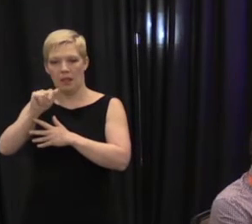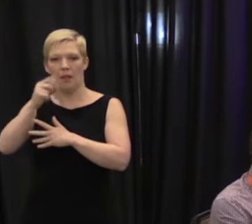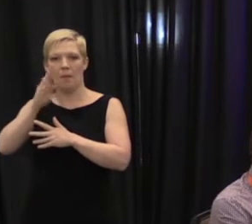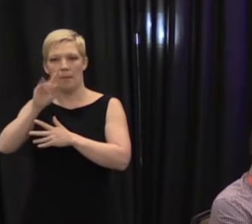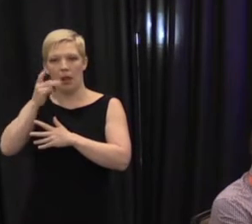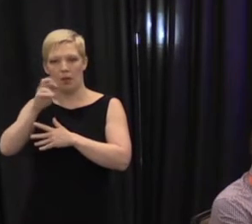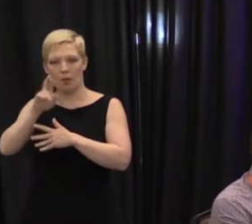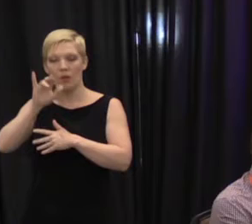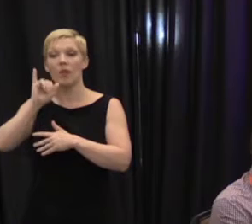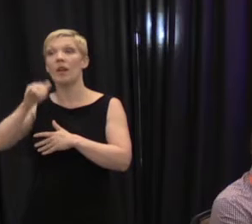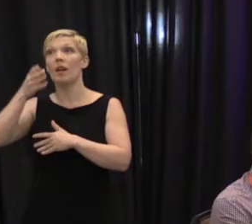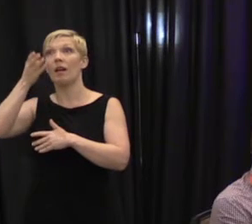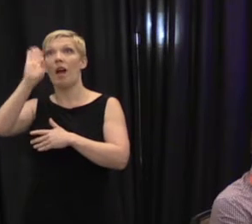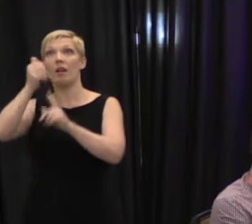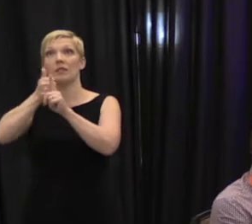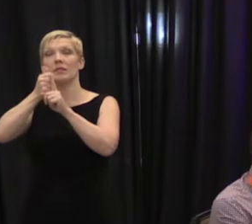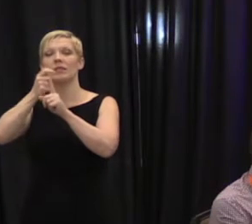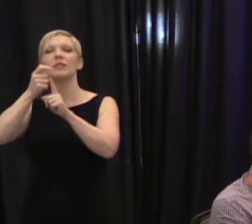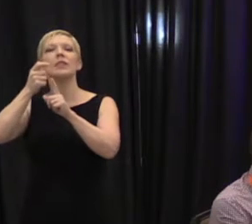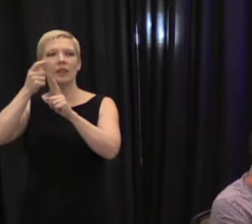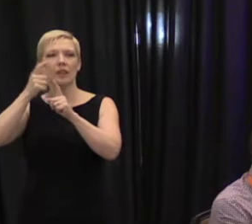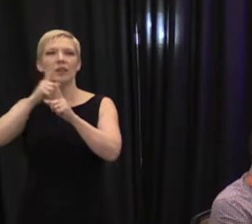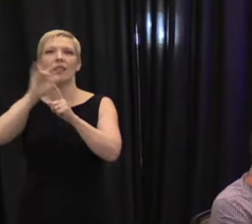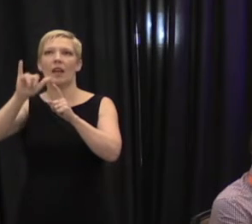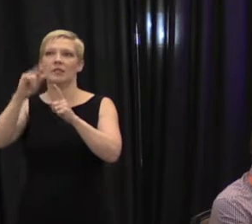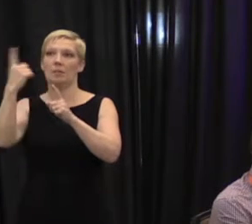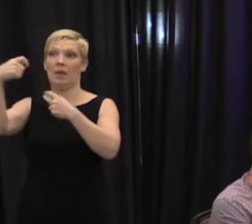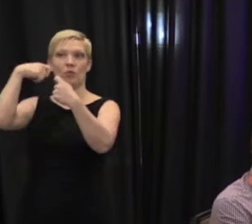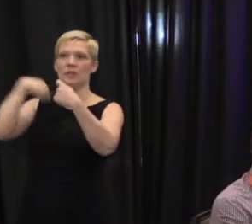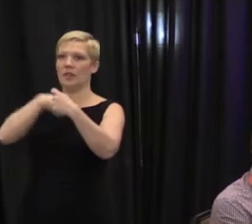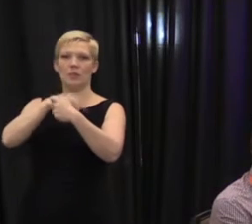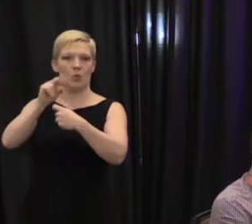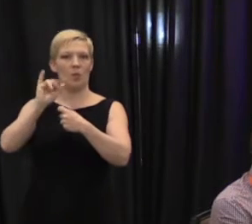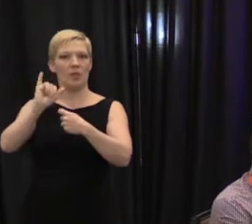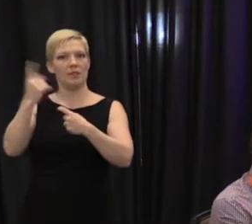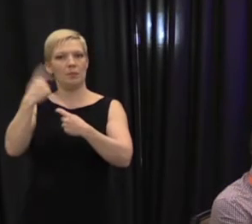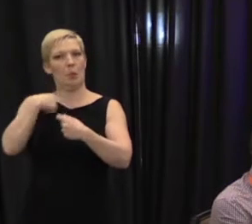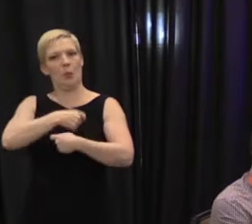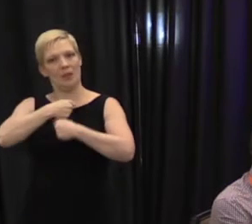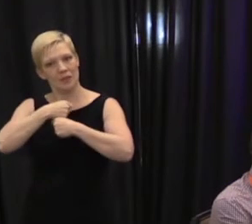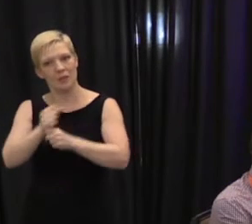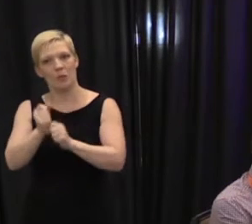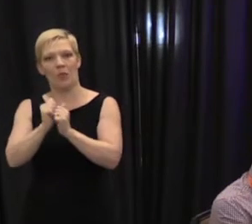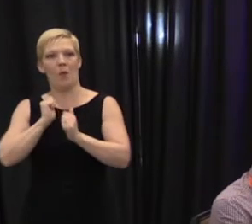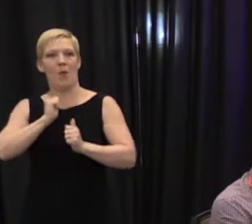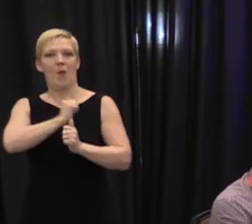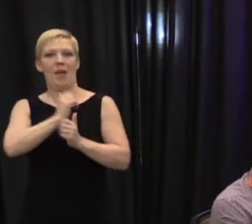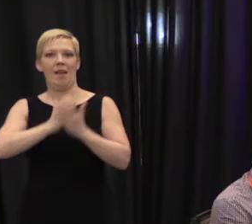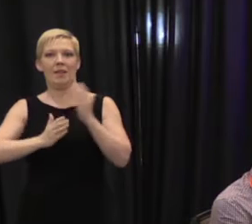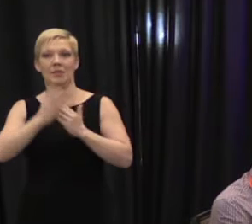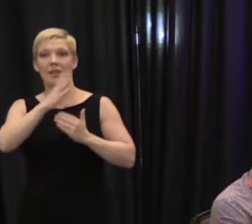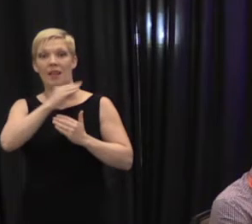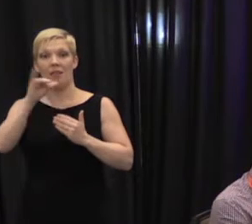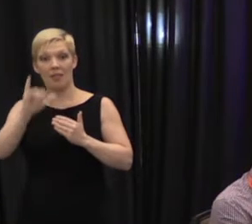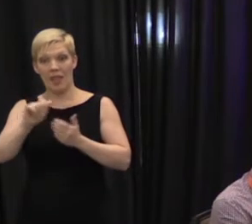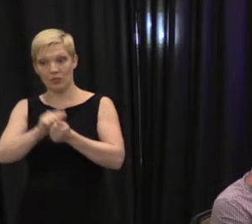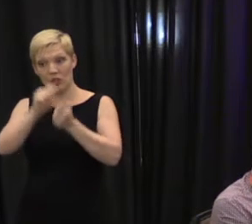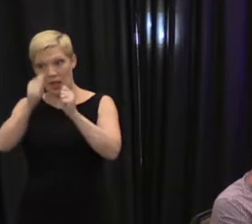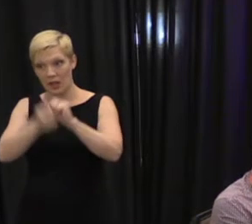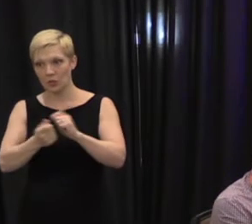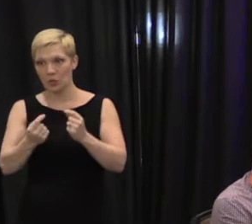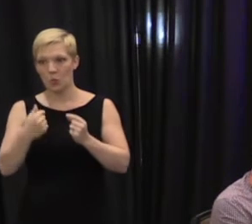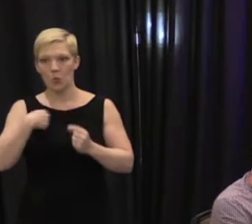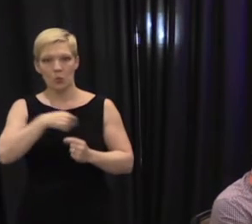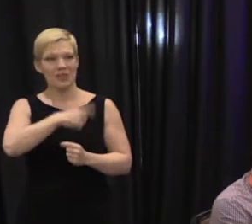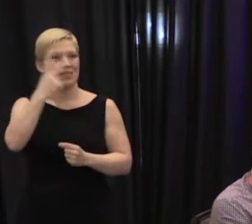isn't something that controls us, but something that we shape with our own hands. And that change is uncomfortable, and what we're seeing right now is